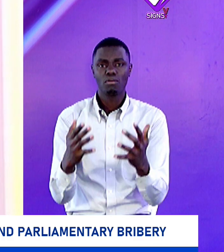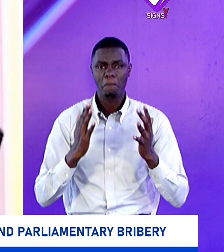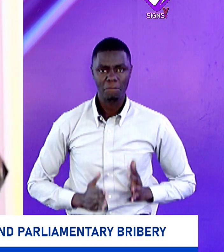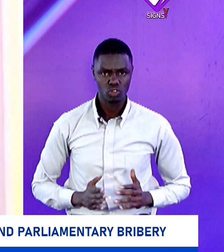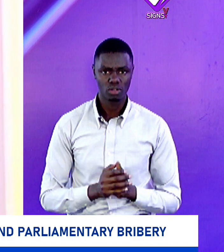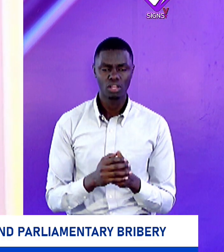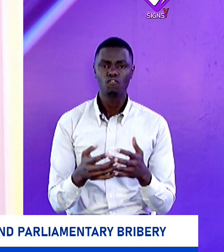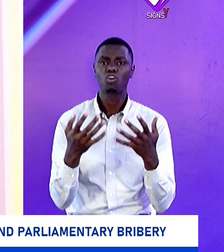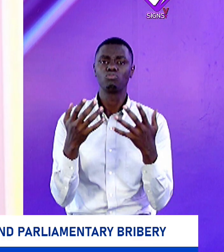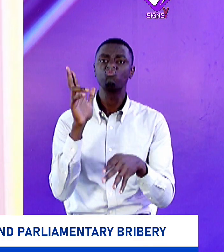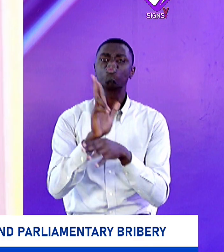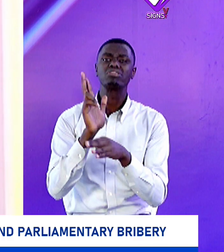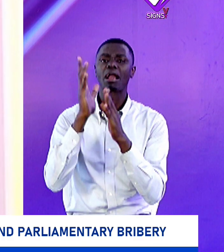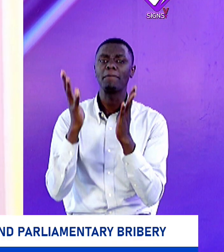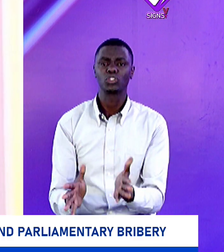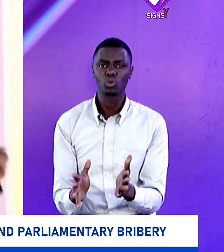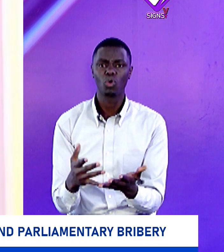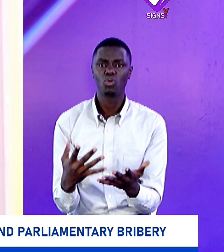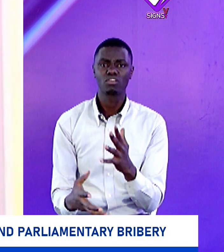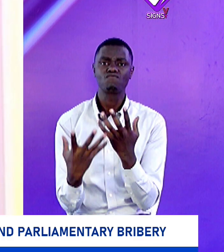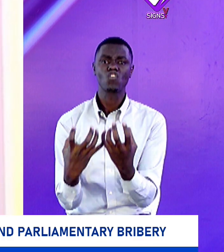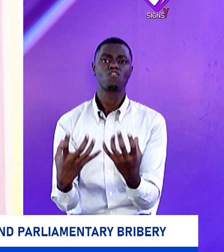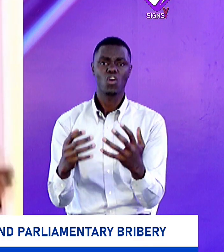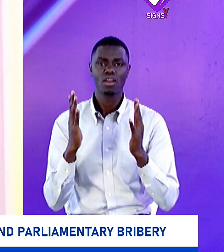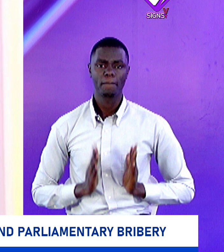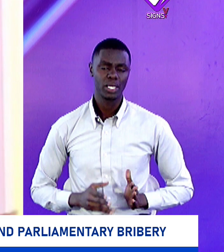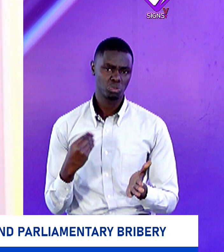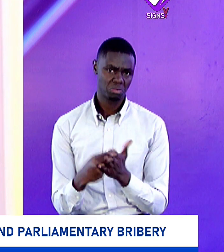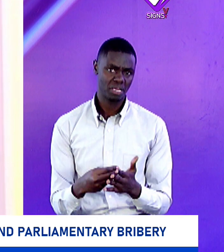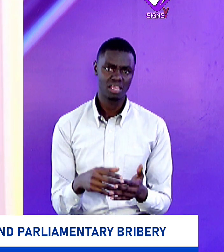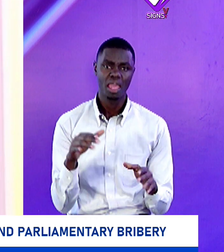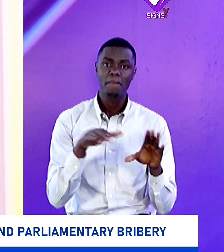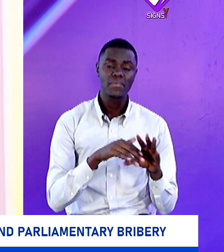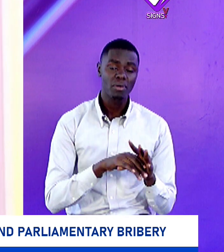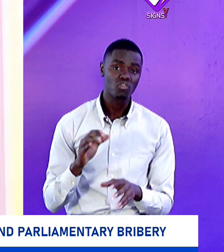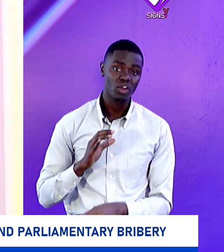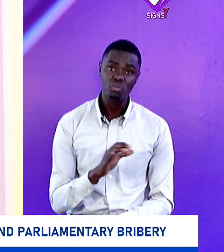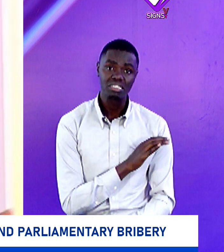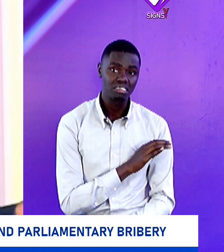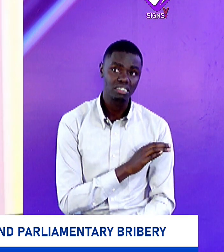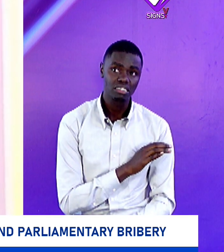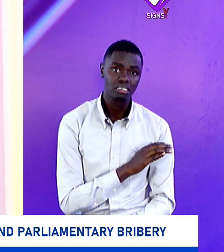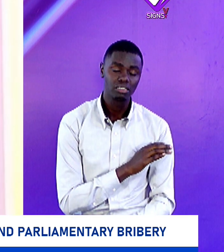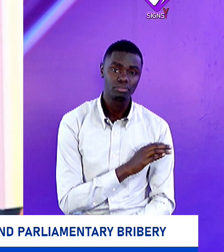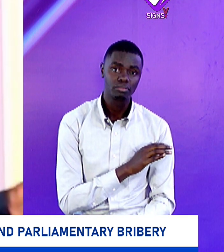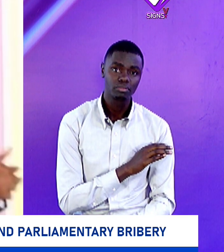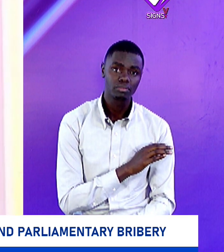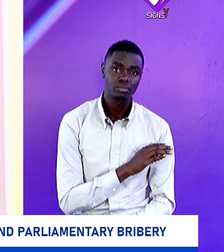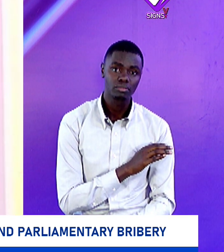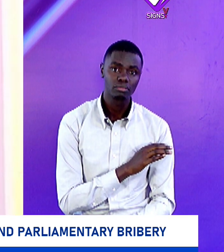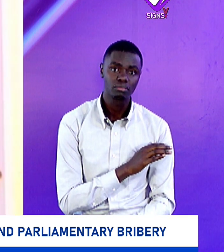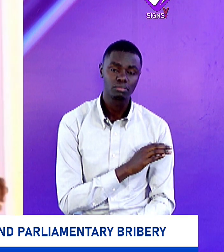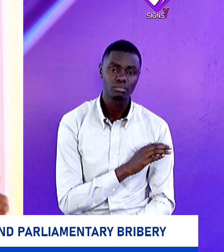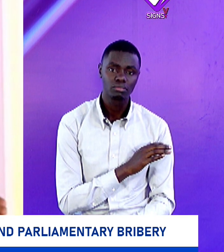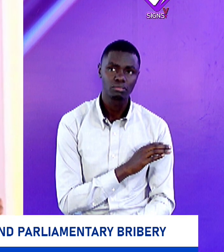From extortion. That you have a member, every committee has got a member who is how do you call